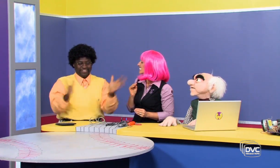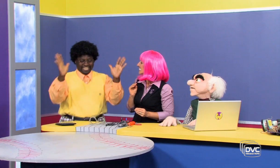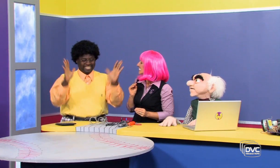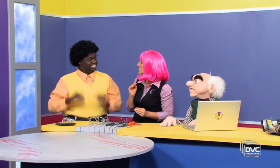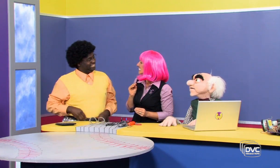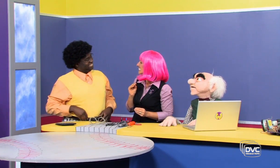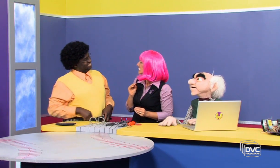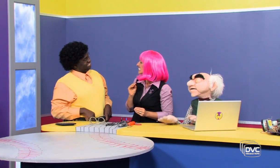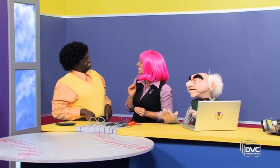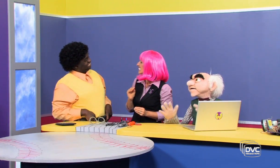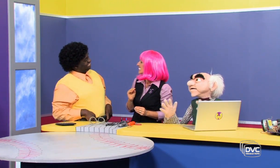are fixed!